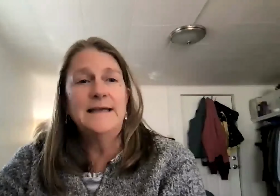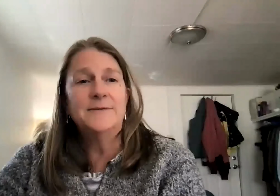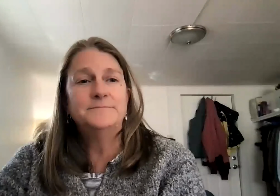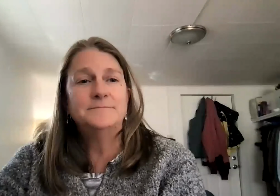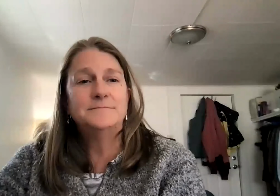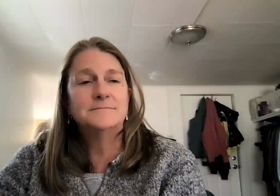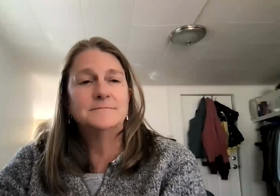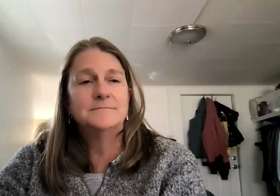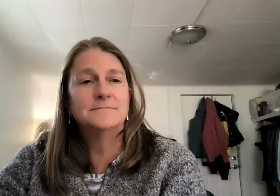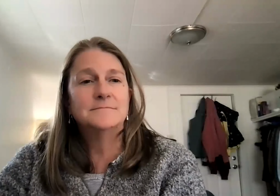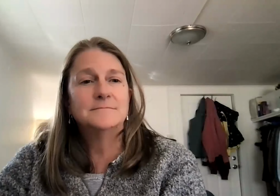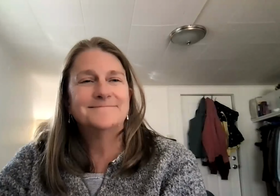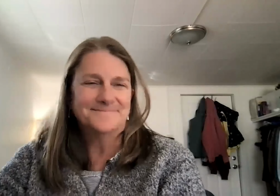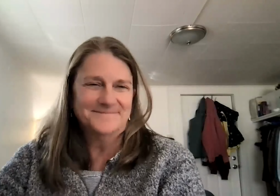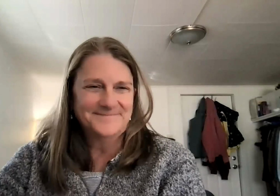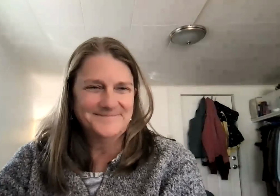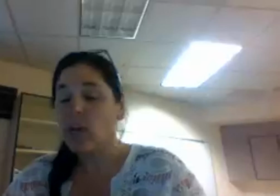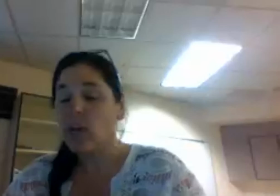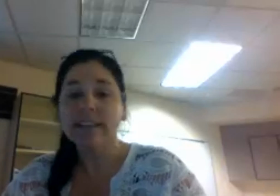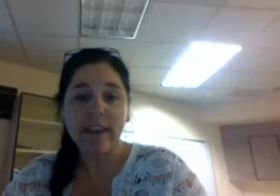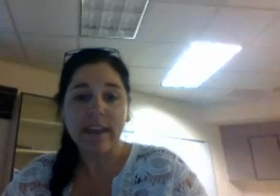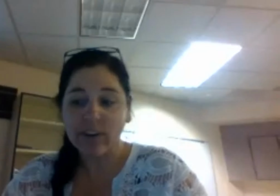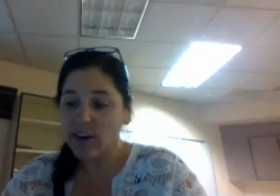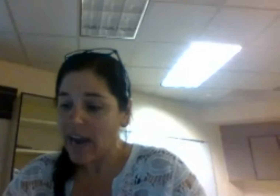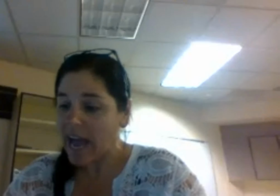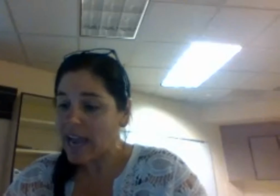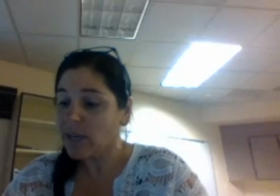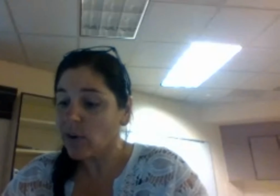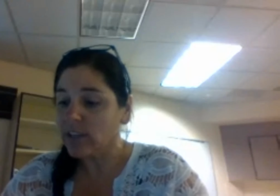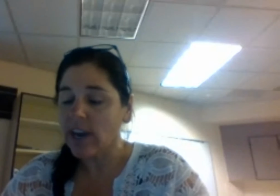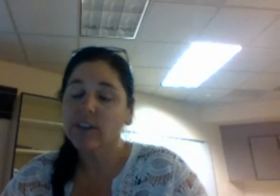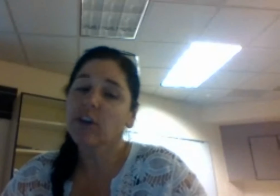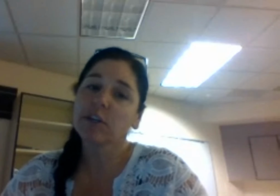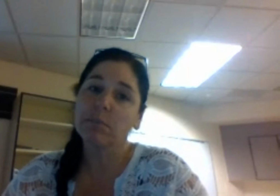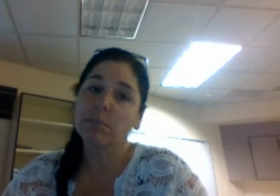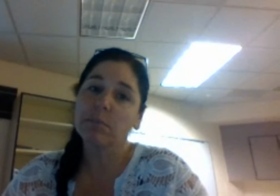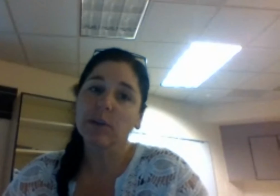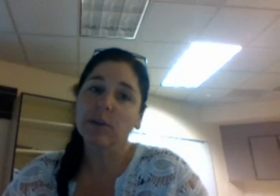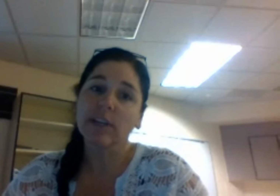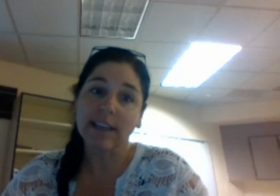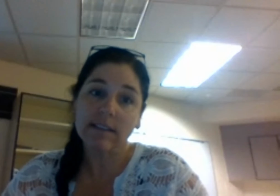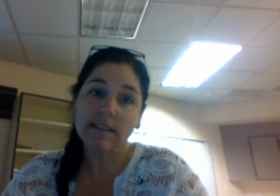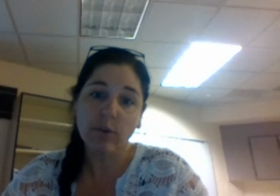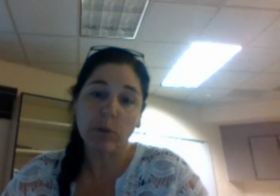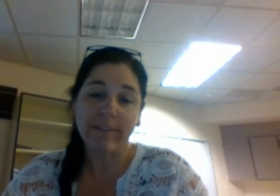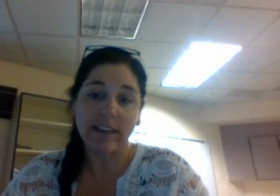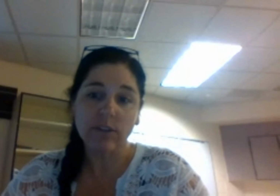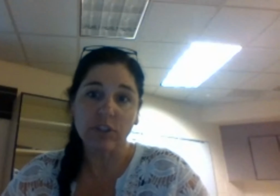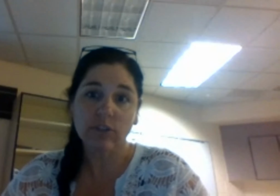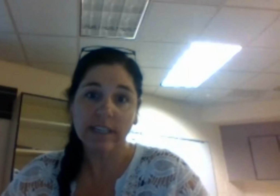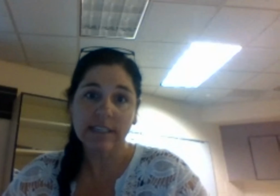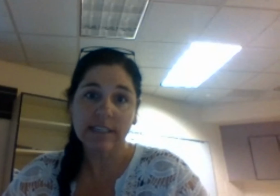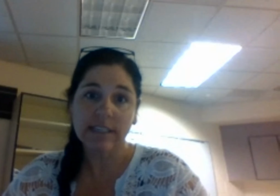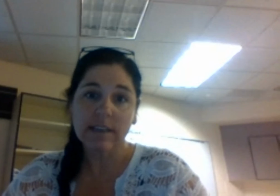Johnny. Yes, hi. I'm Johnny Lefevre. I'm an early childhood community liaison for Boulder Valley